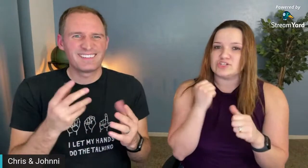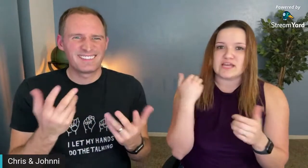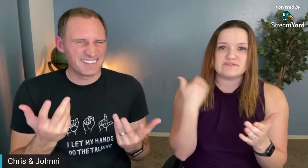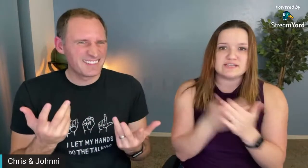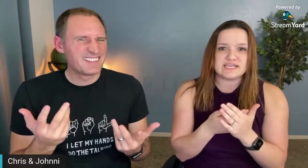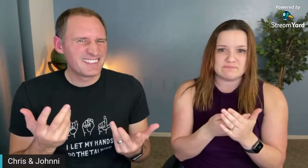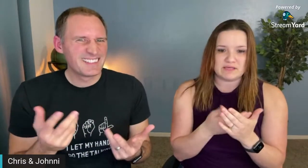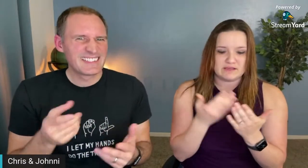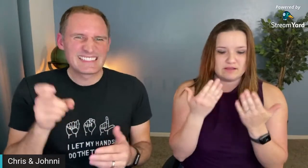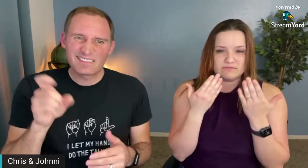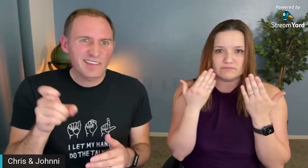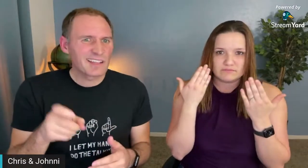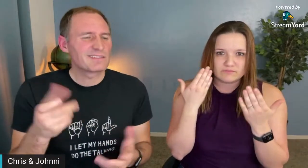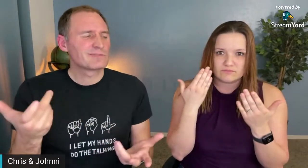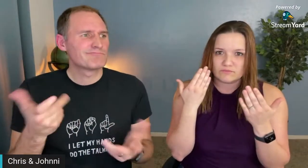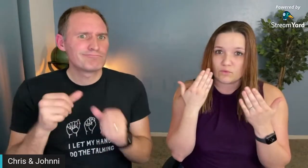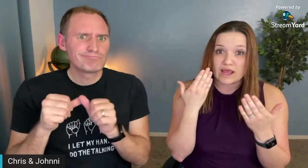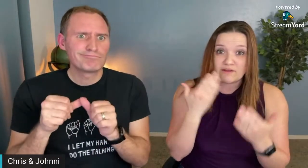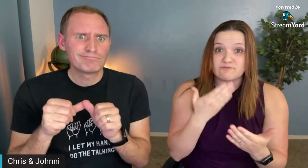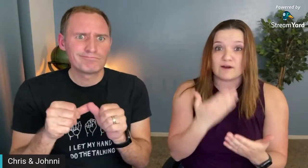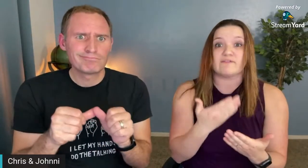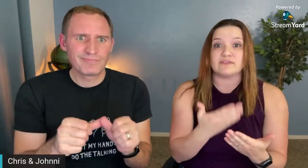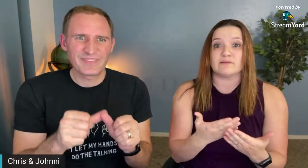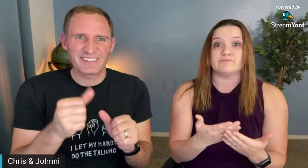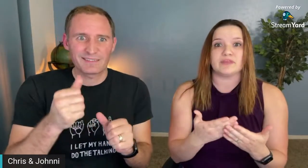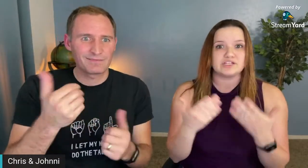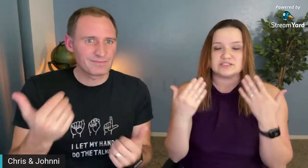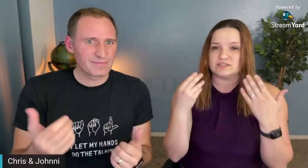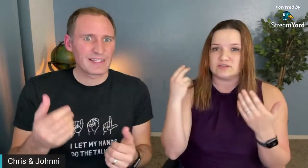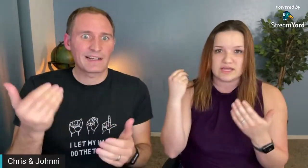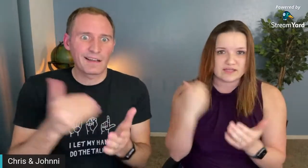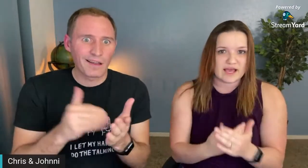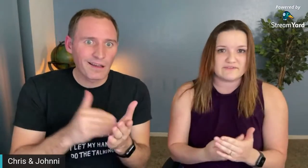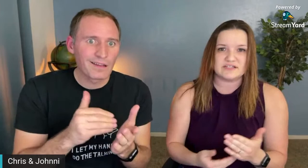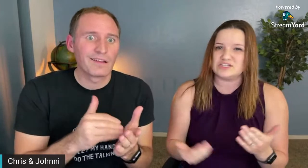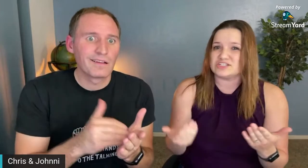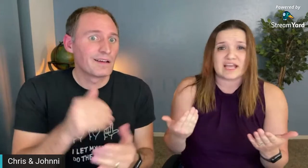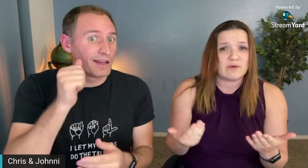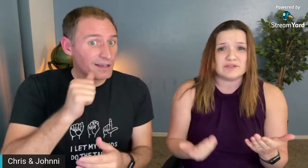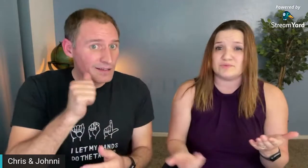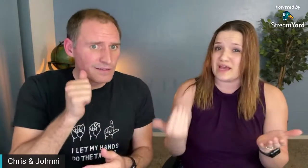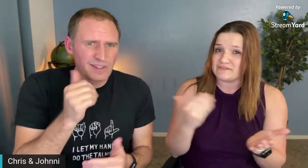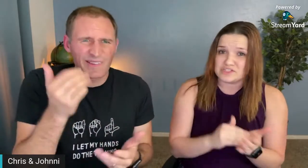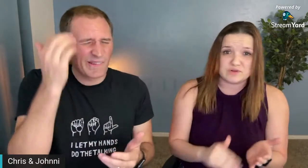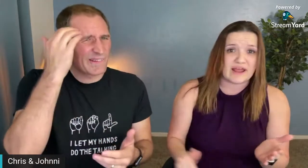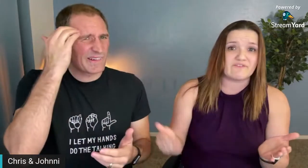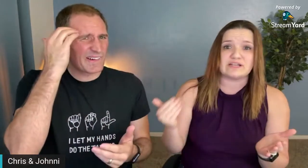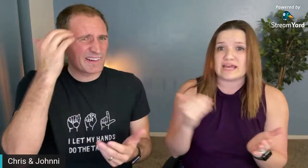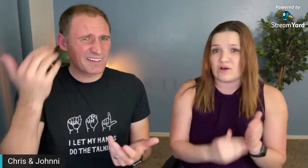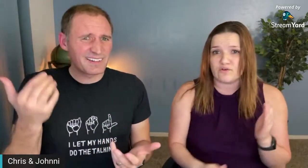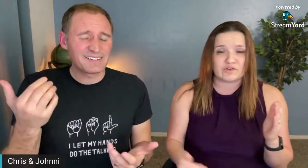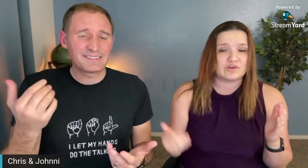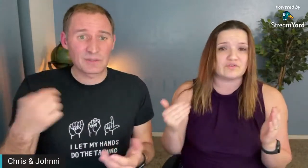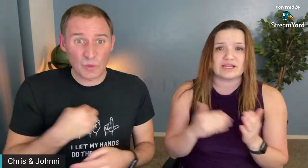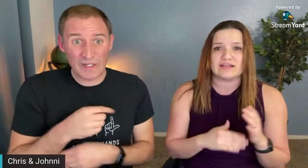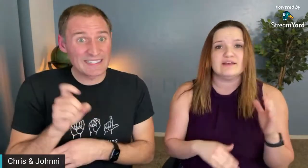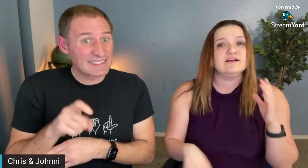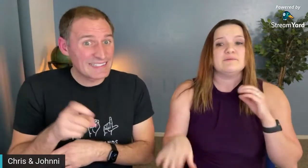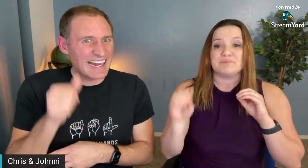have to keep it in front of them. Like they have to, just like how we have to do it every day over and over again. But